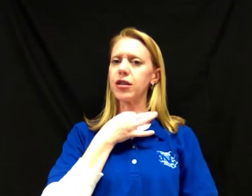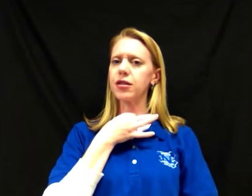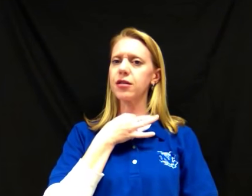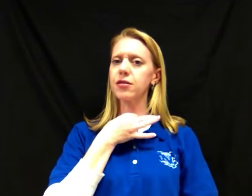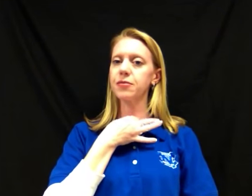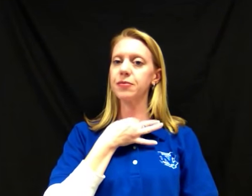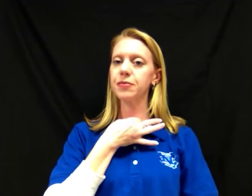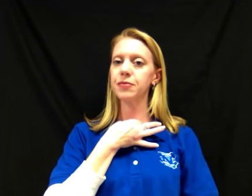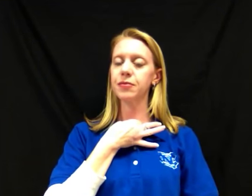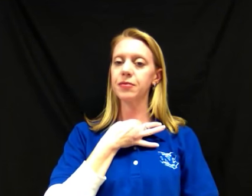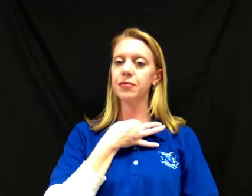Curious.